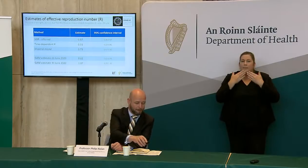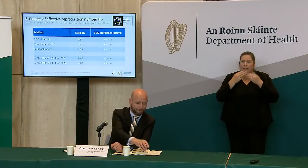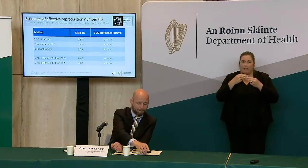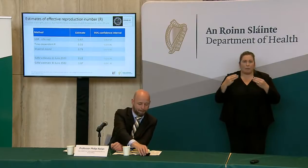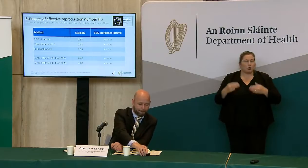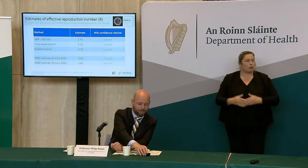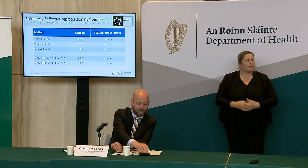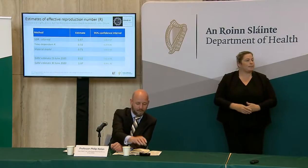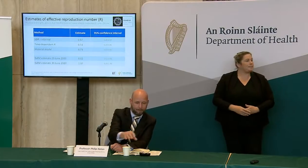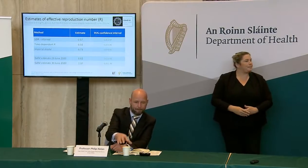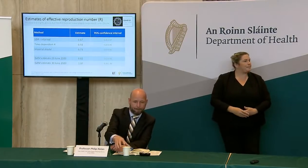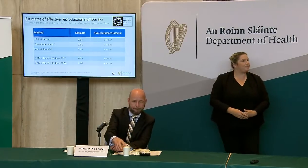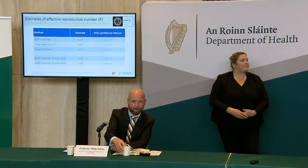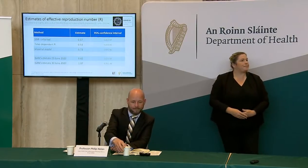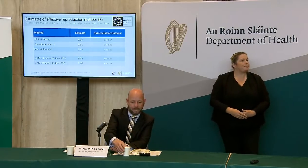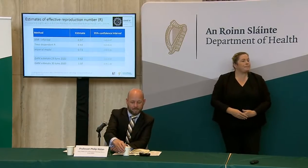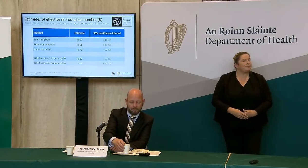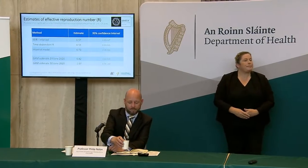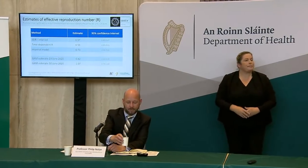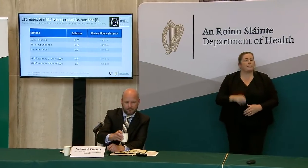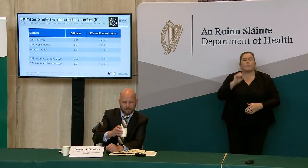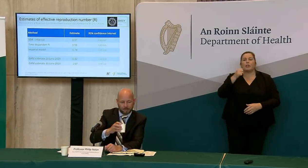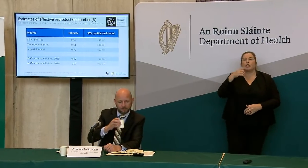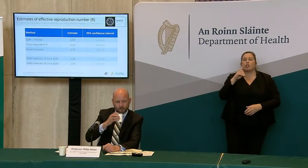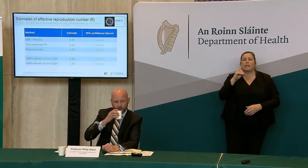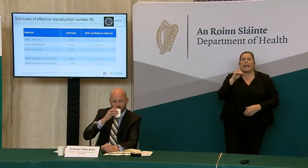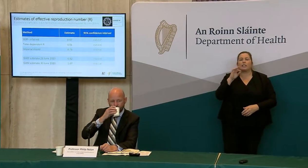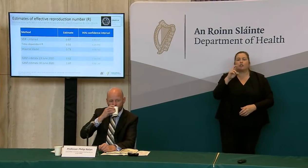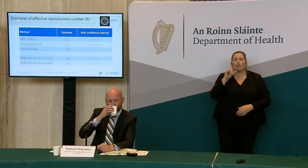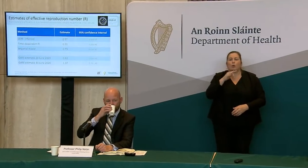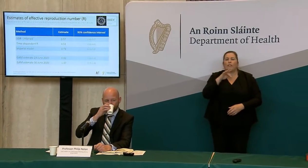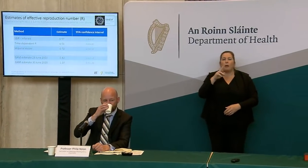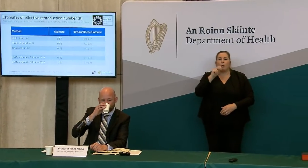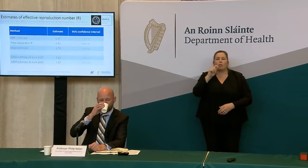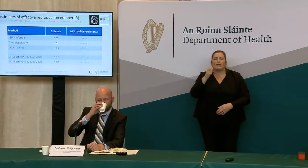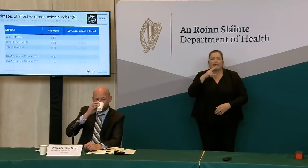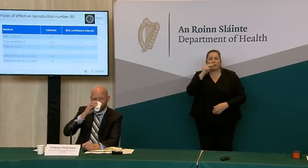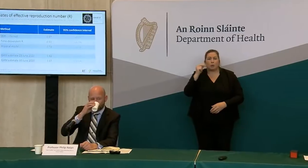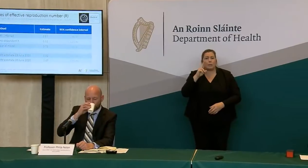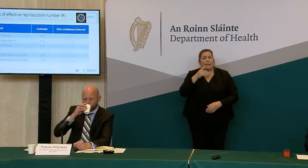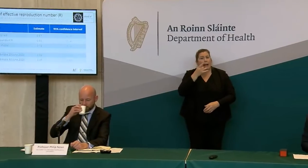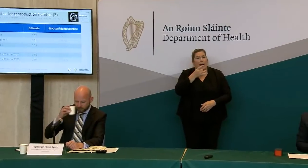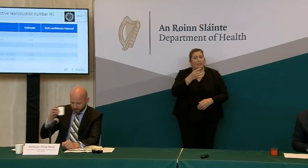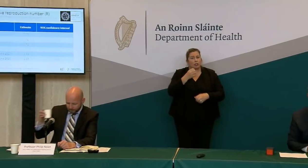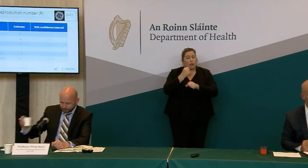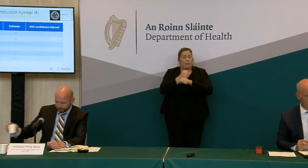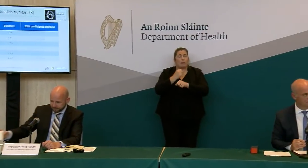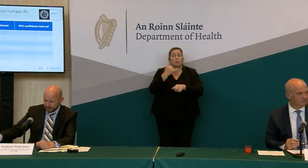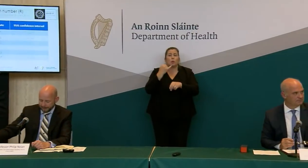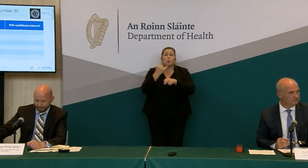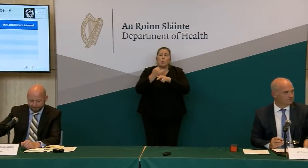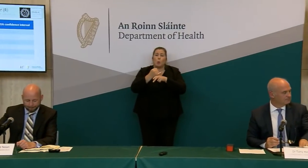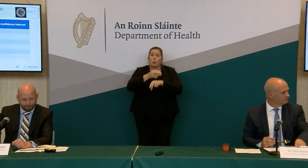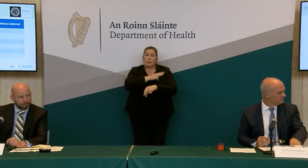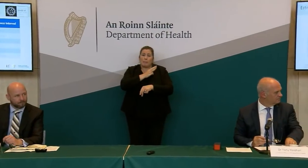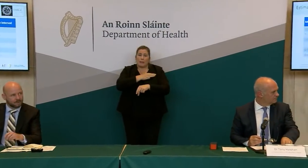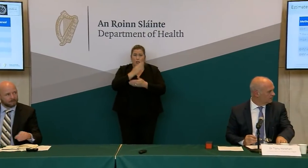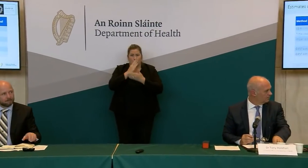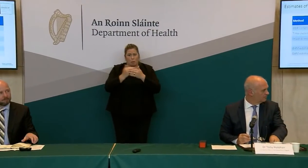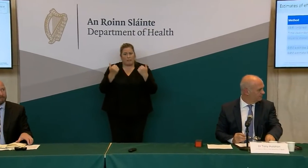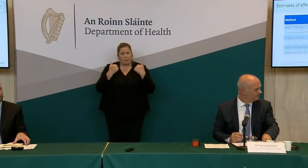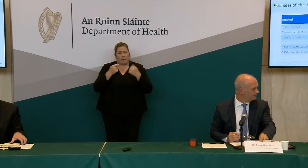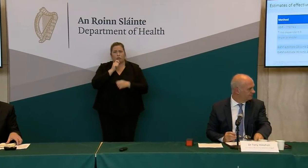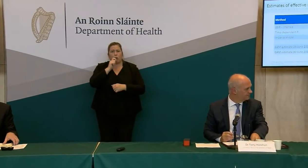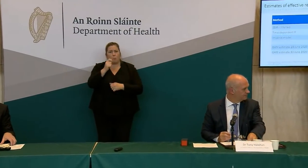Philip. Sinead. Hi, Sinead Crowley from RTE News. Can I ask you about schools, please? There was some information reported yesterday